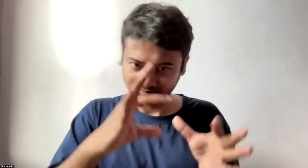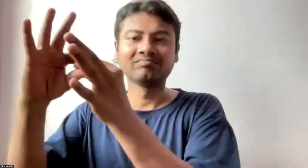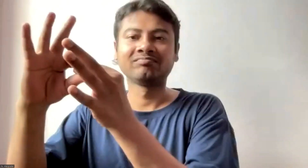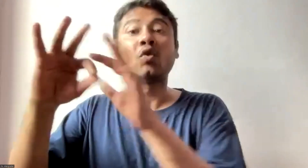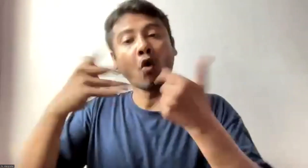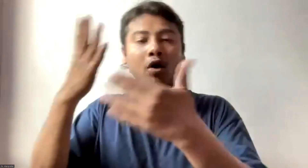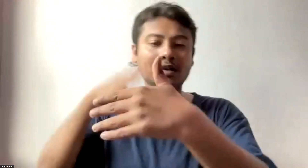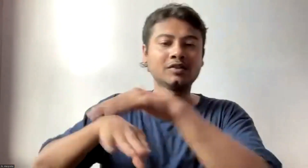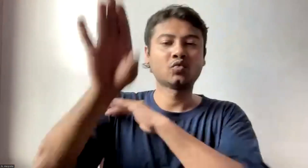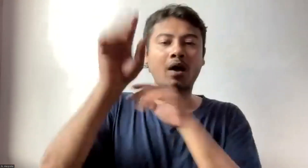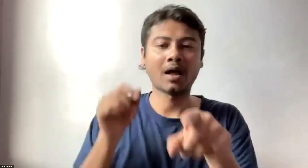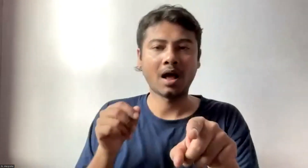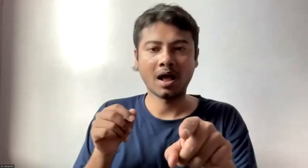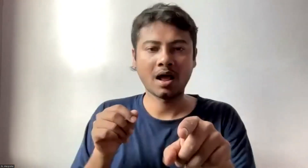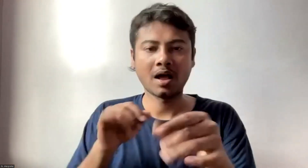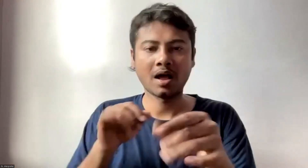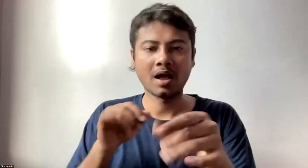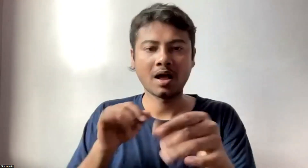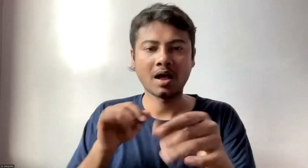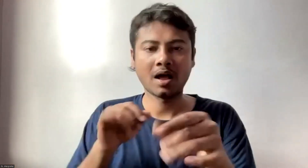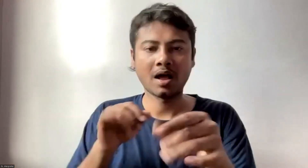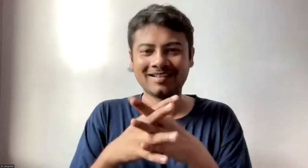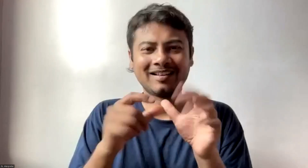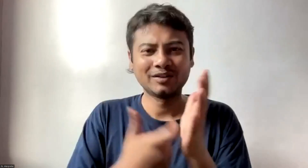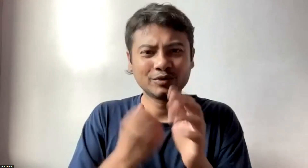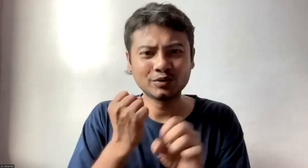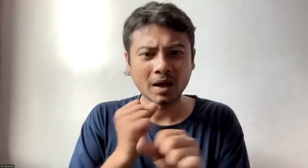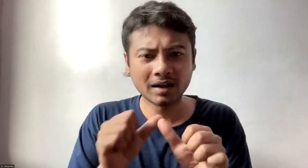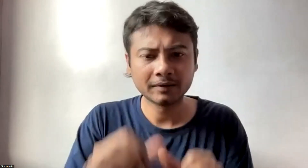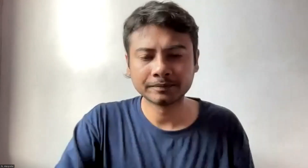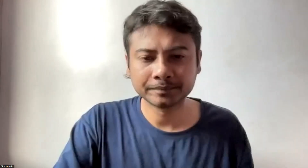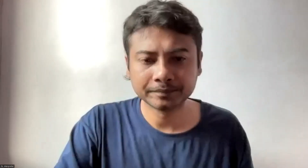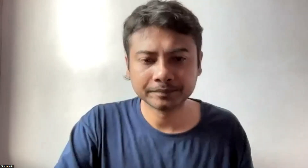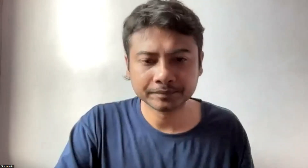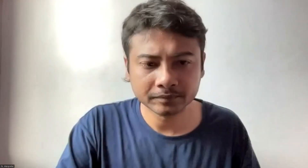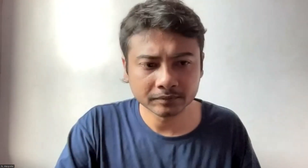Our goal and objective is to go to Krishna.